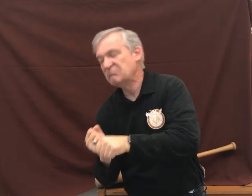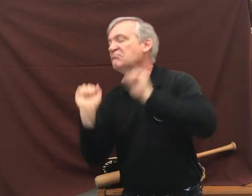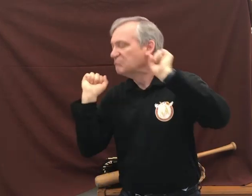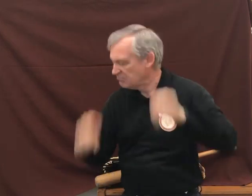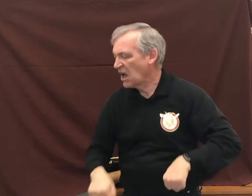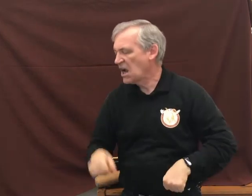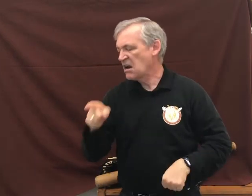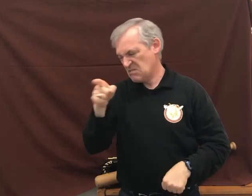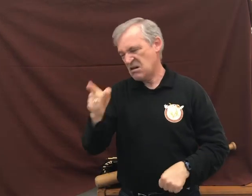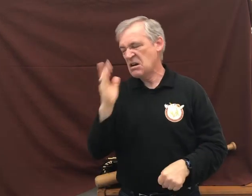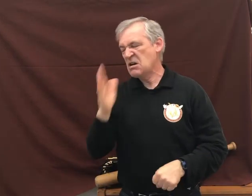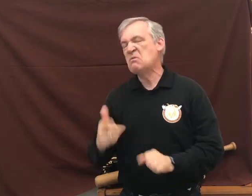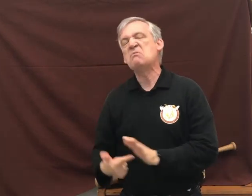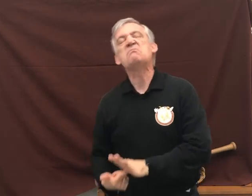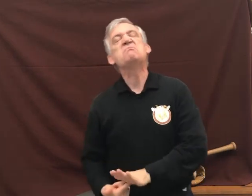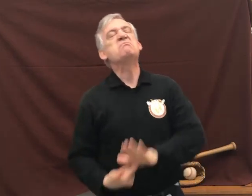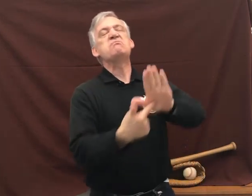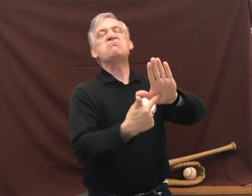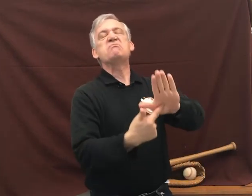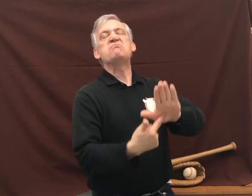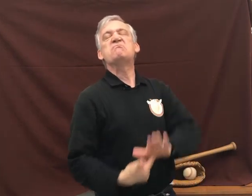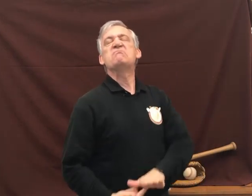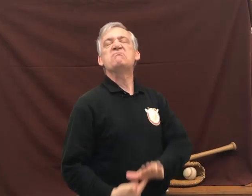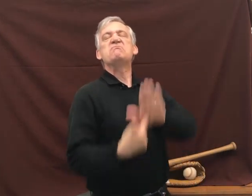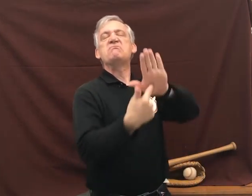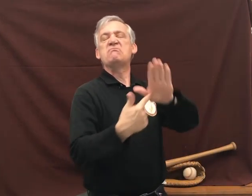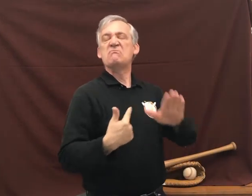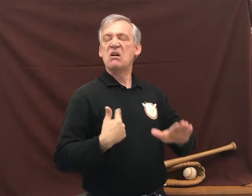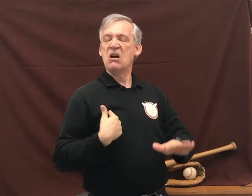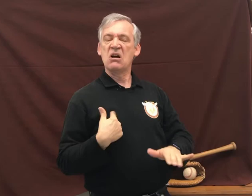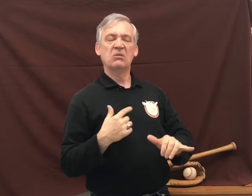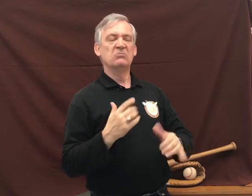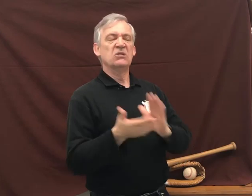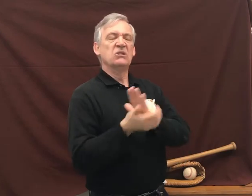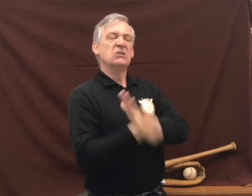He will show them all that he is just as good as they are.